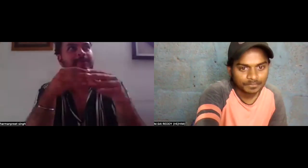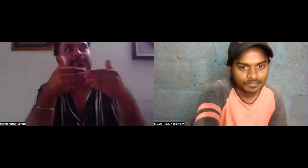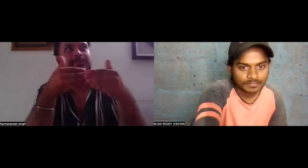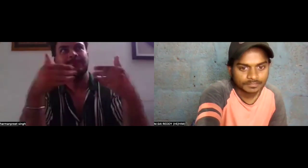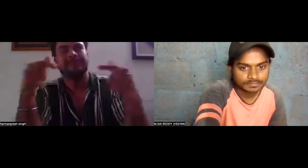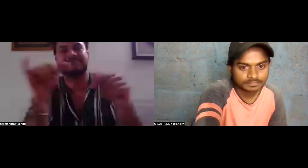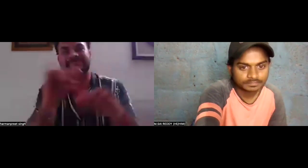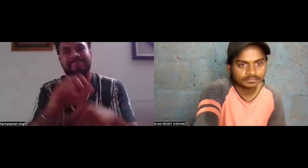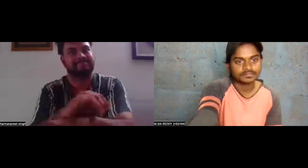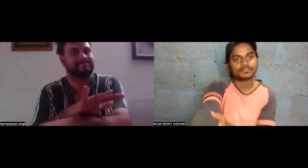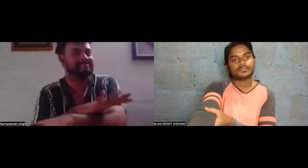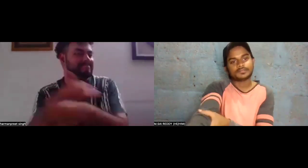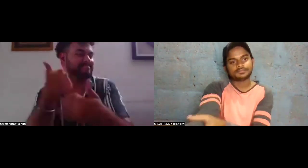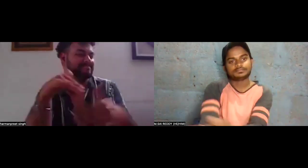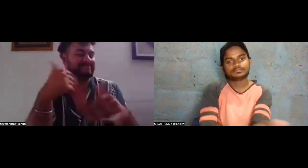Whoa,